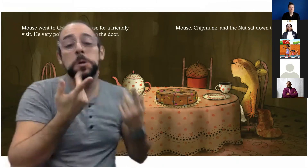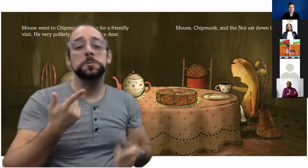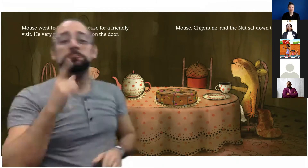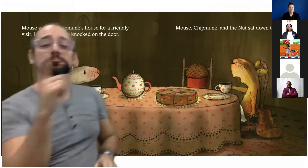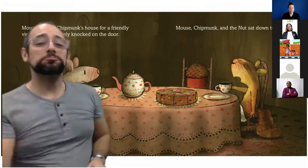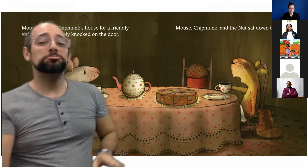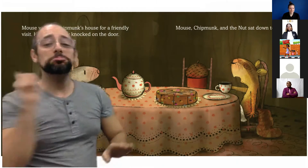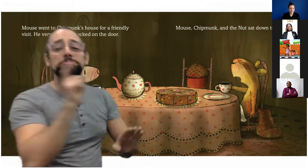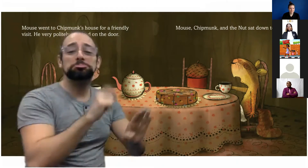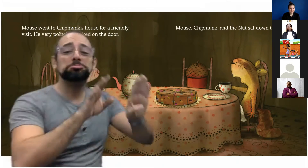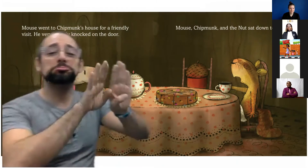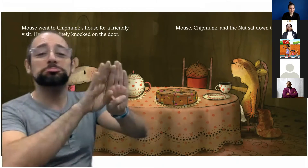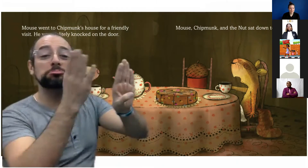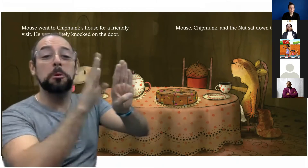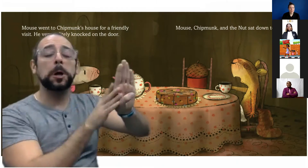So he went over for a visit.